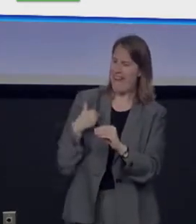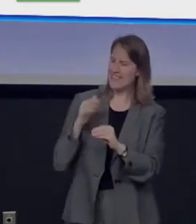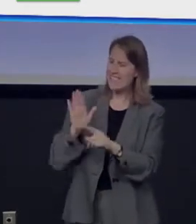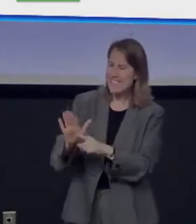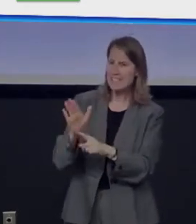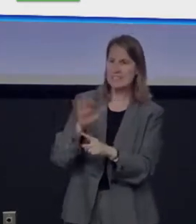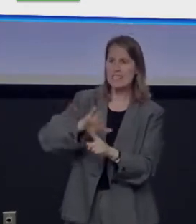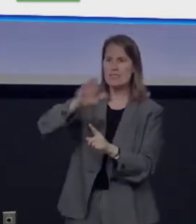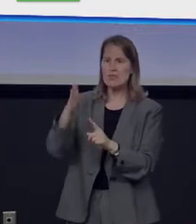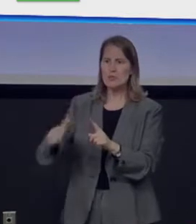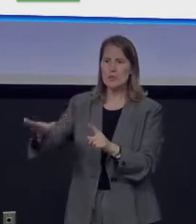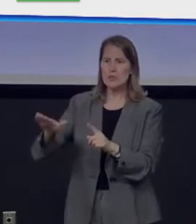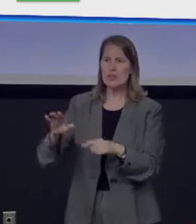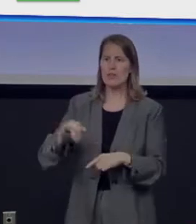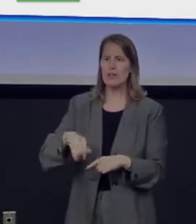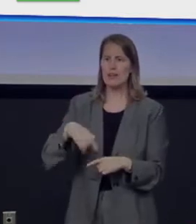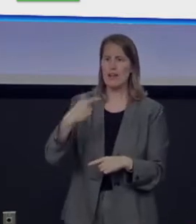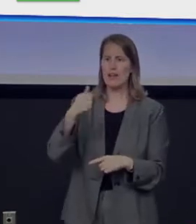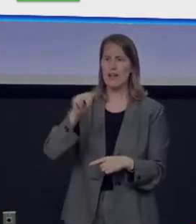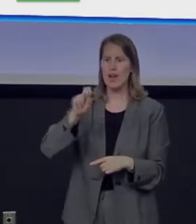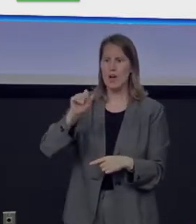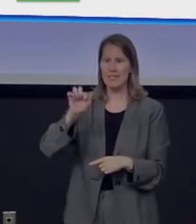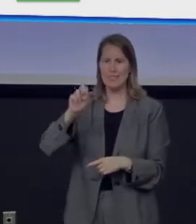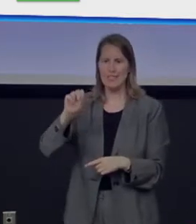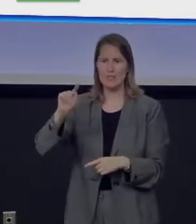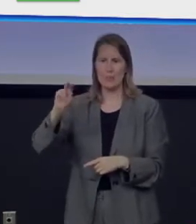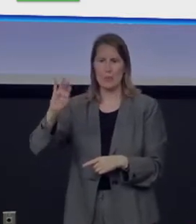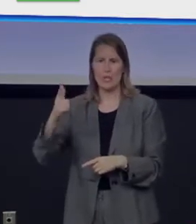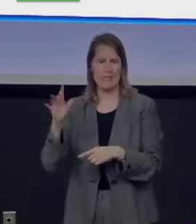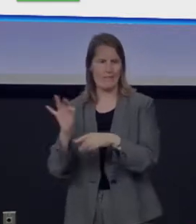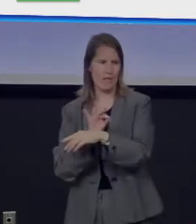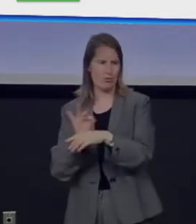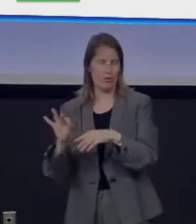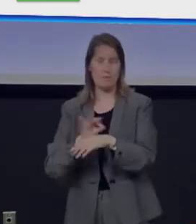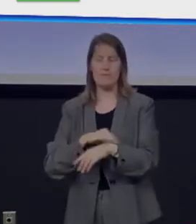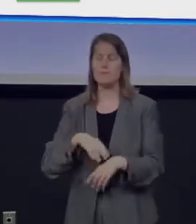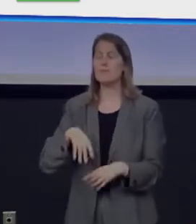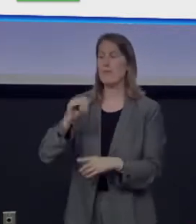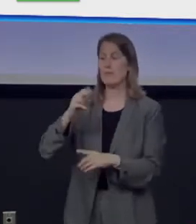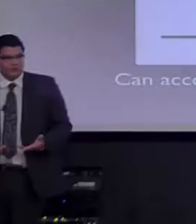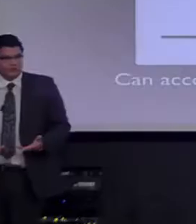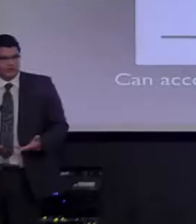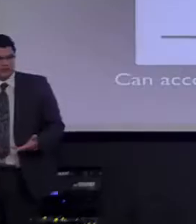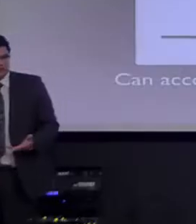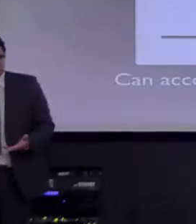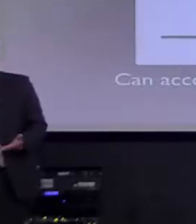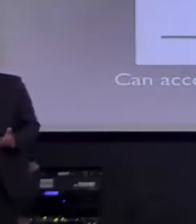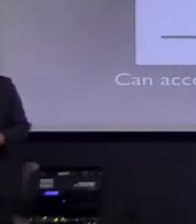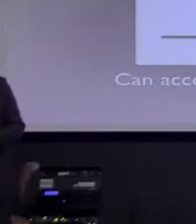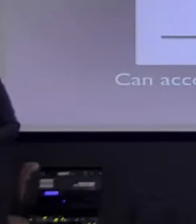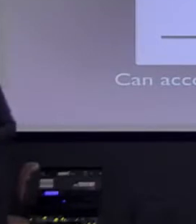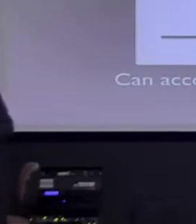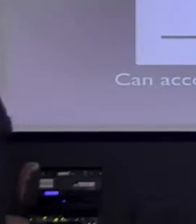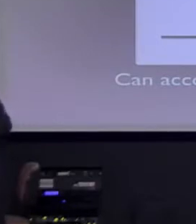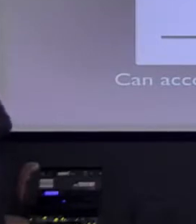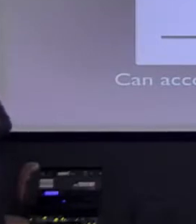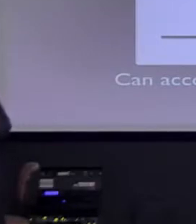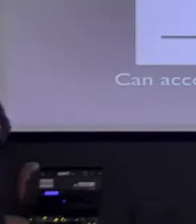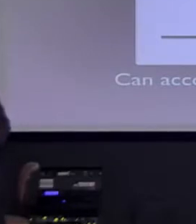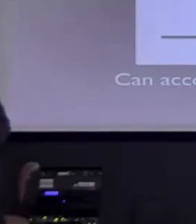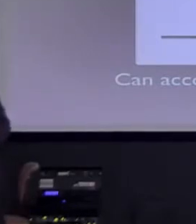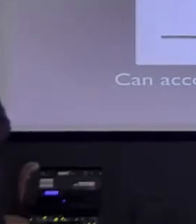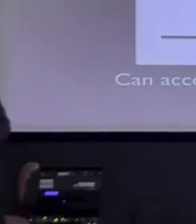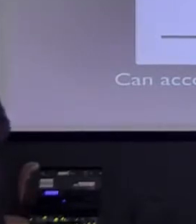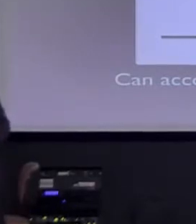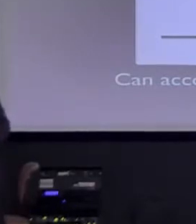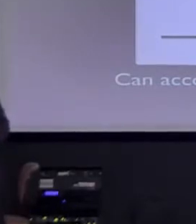distribution. It's almost like a Gaussian tuning function. So when you see three dots, you activate that